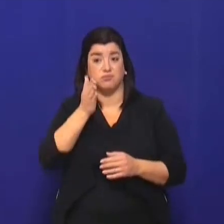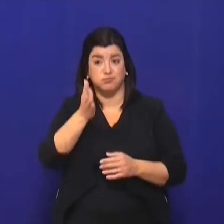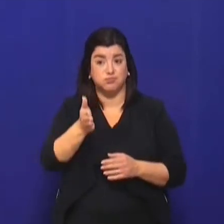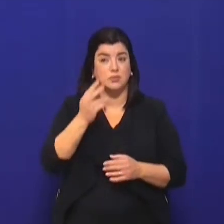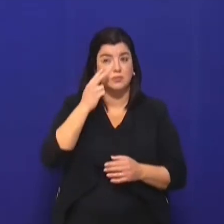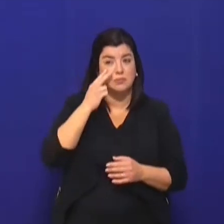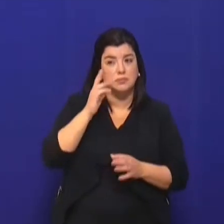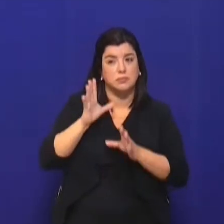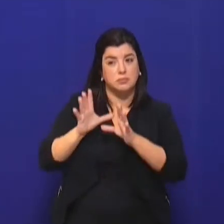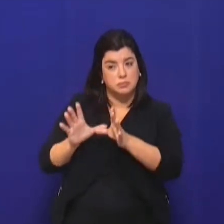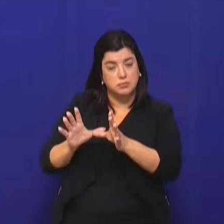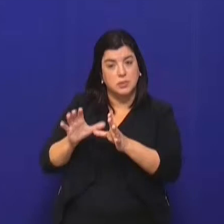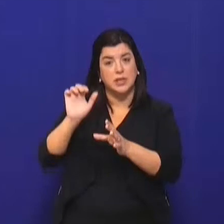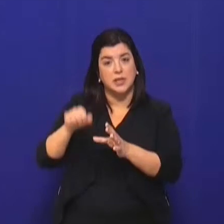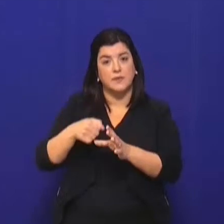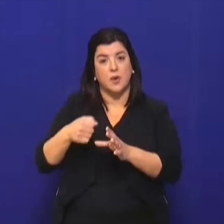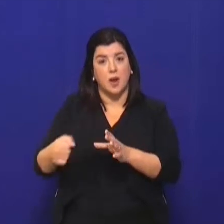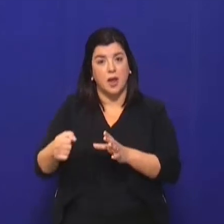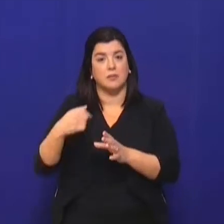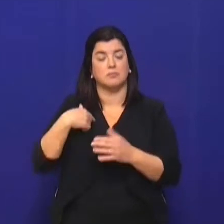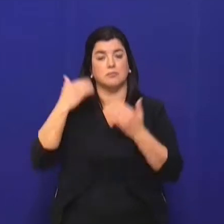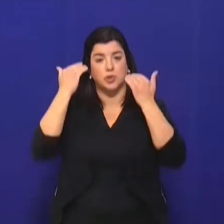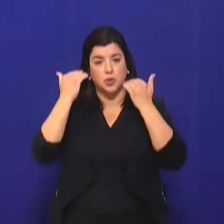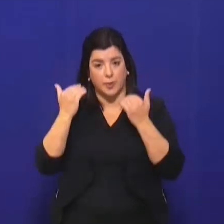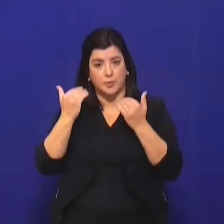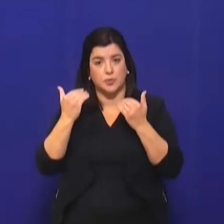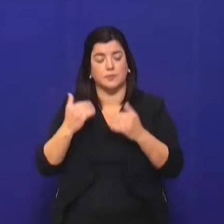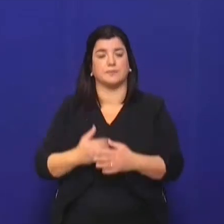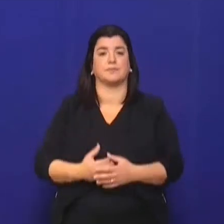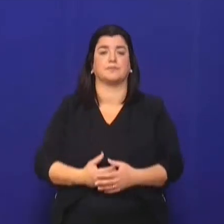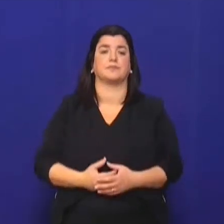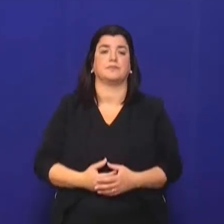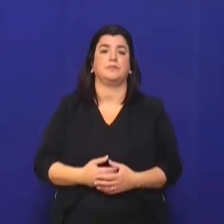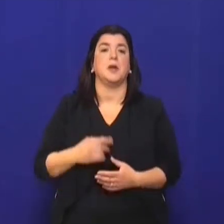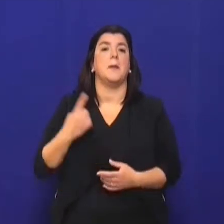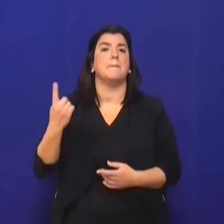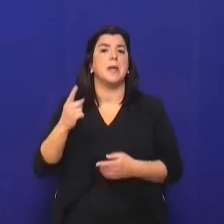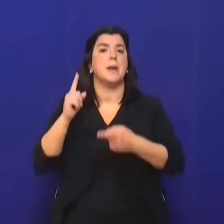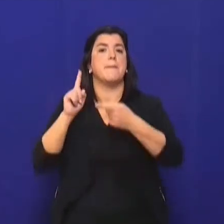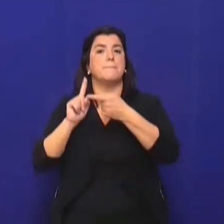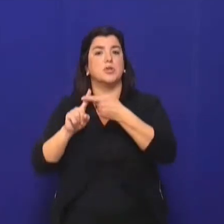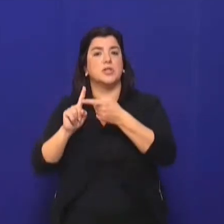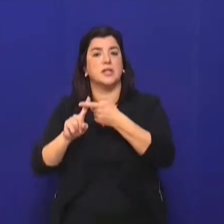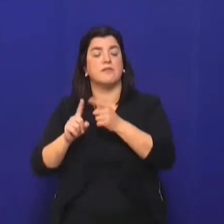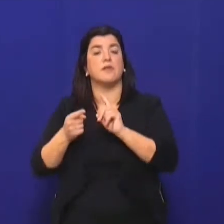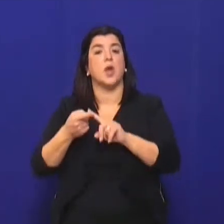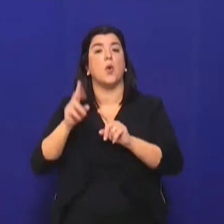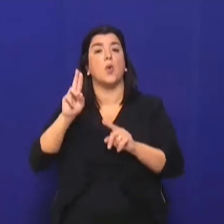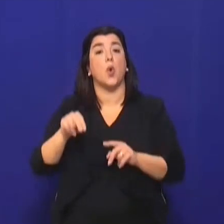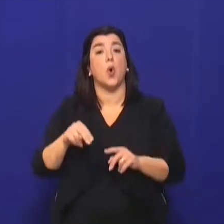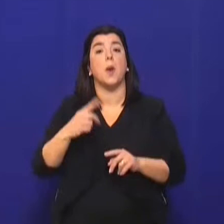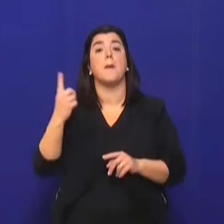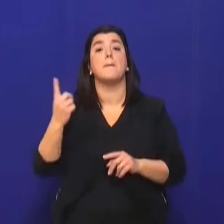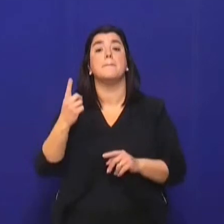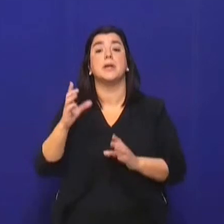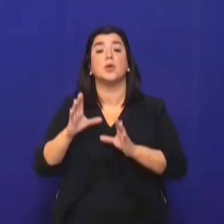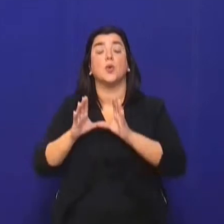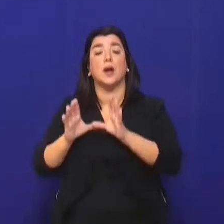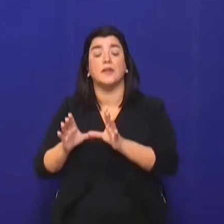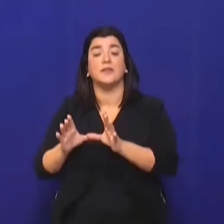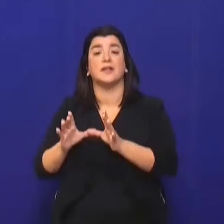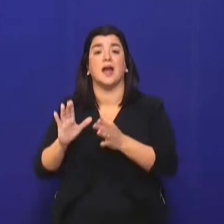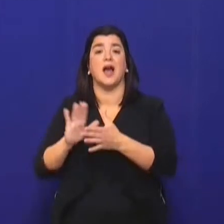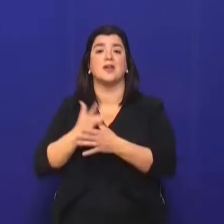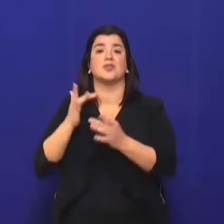li qegħdin f'kwarantina kemm dawk in-nies li huma qegħdin pożittivi kif ukoll dawk in-nies li nqabdu wkoll f'kwarantina minħabba kuntatt.